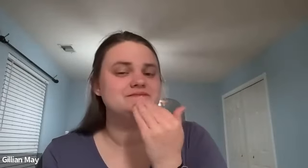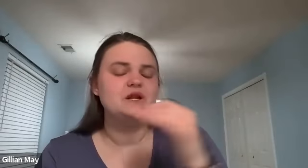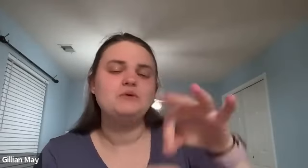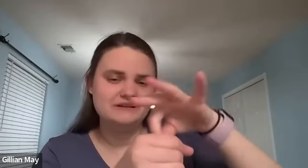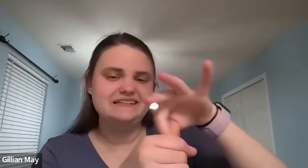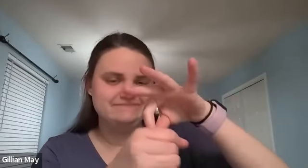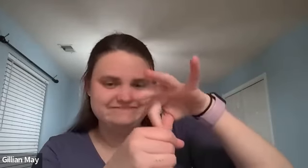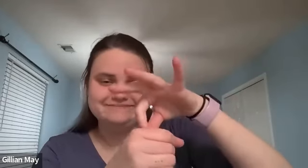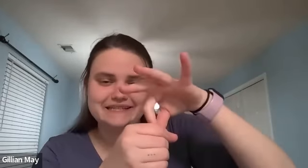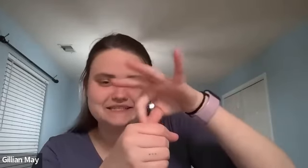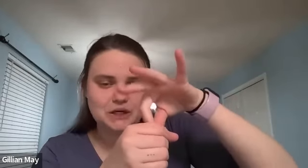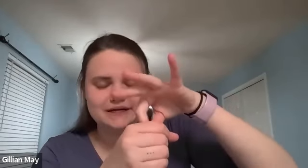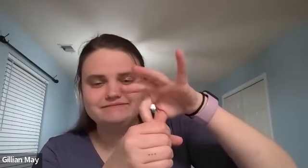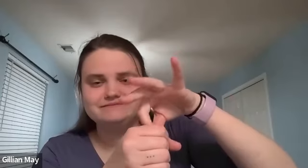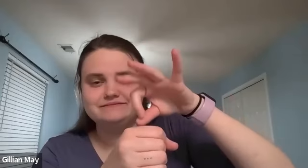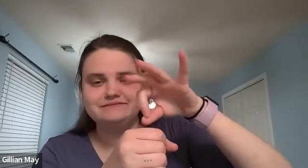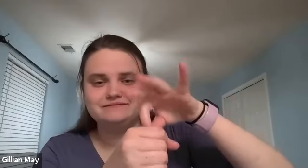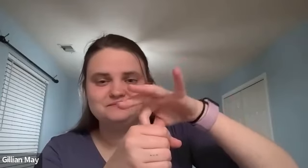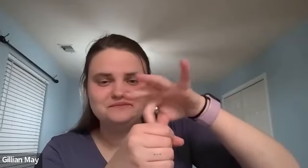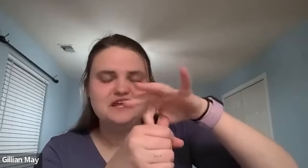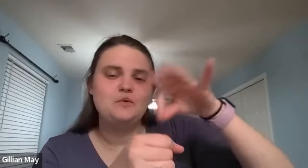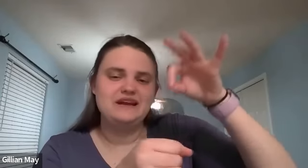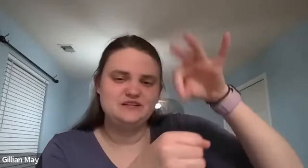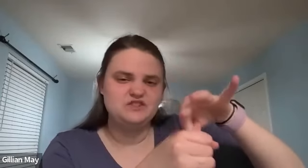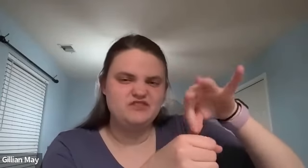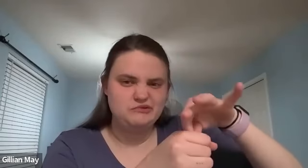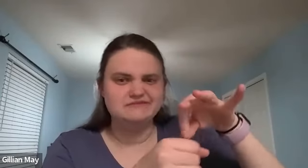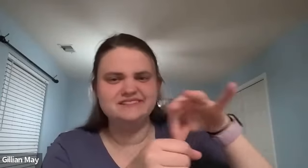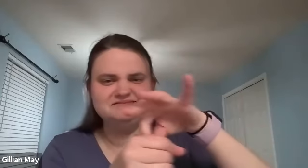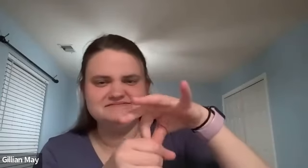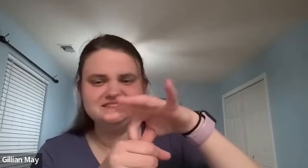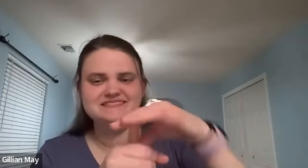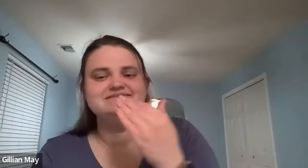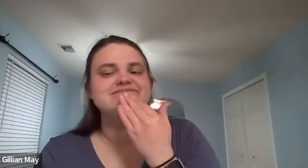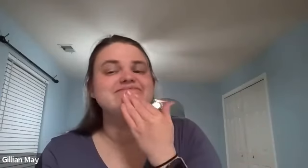Well, really, sorry. The other one I did was vote.